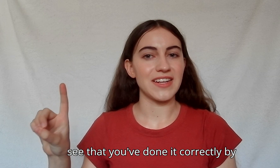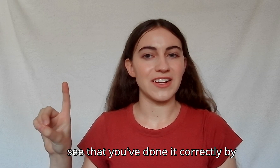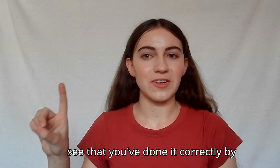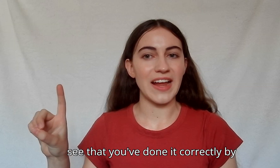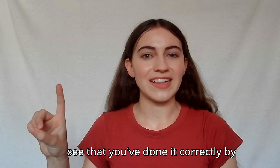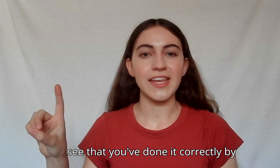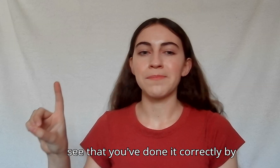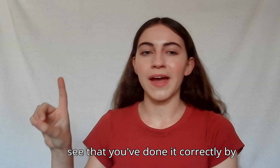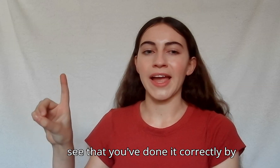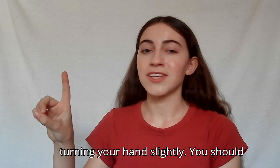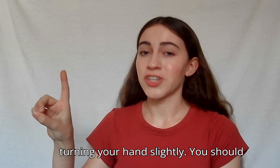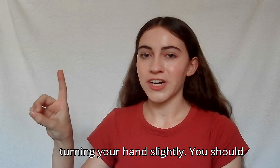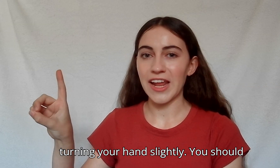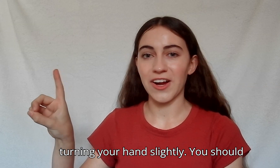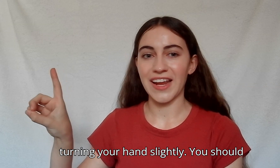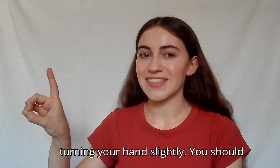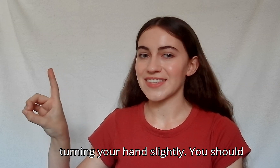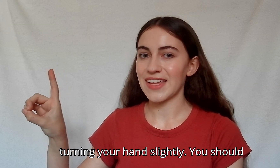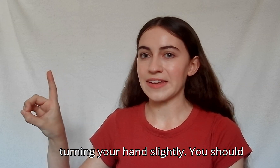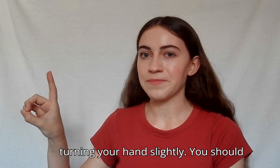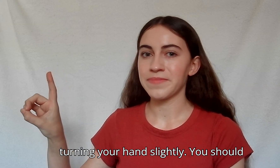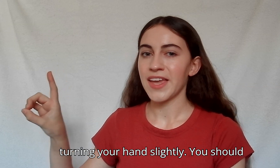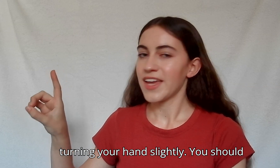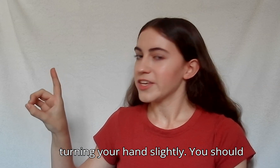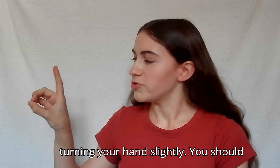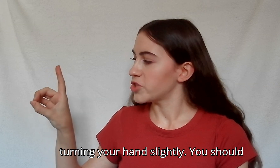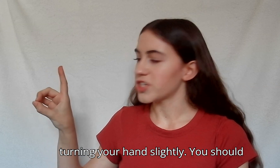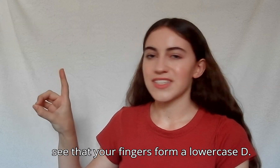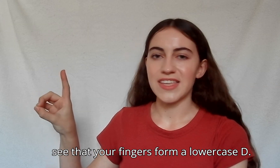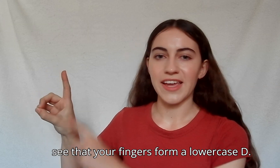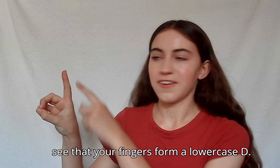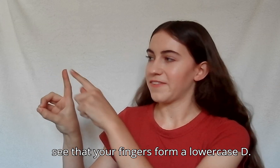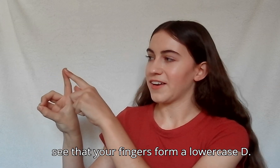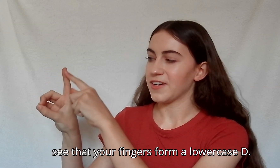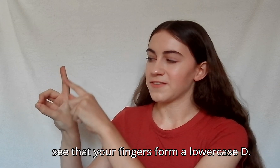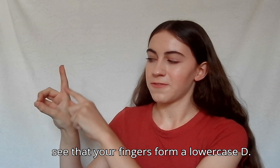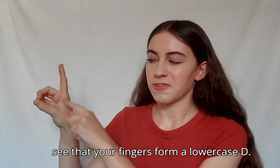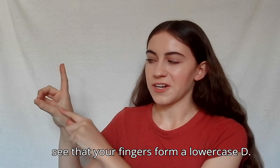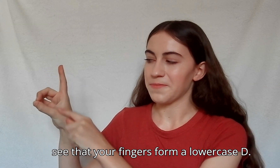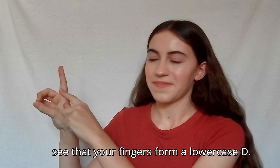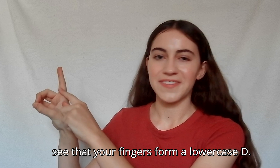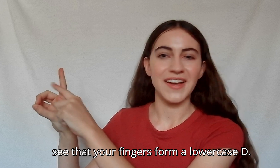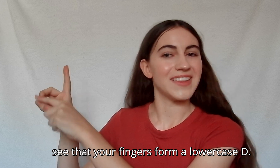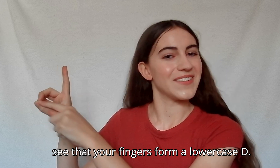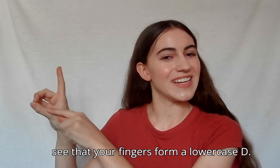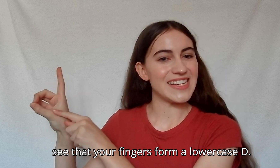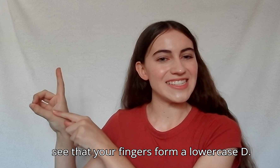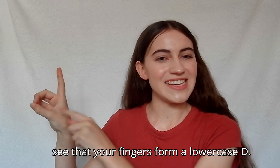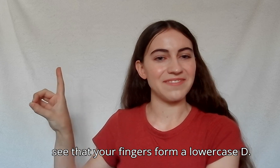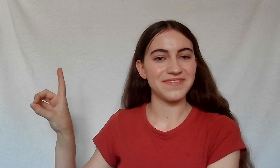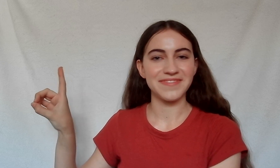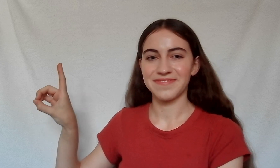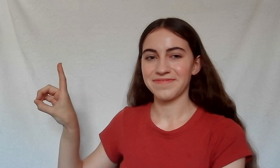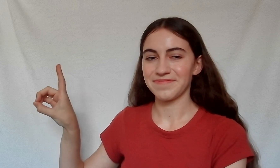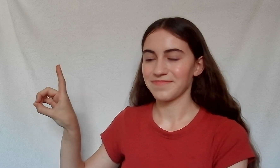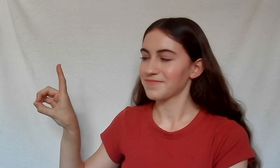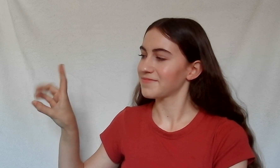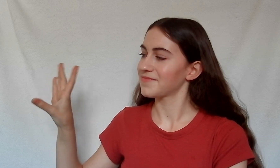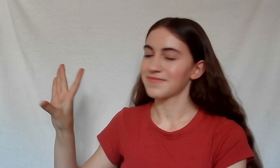it correctly by turning your hand slightly. You should see that your fingers form a lowercase d.